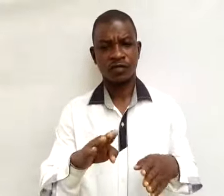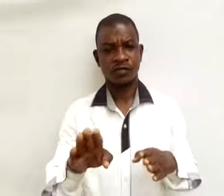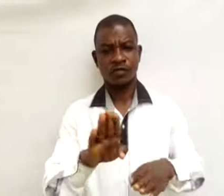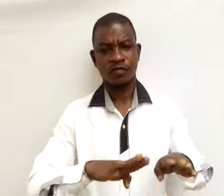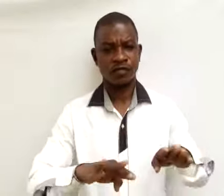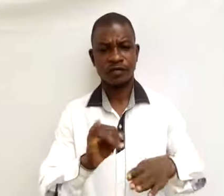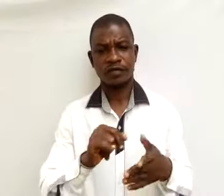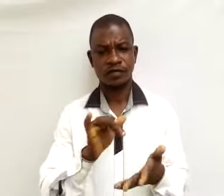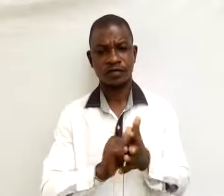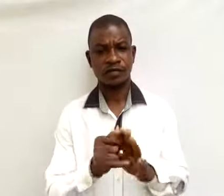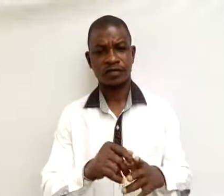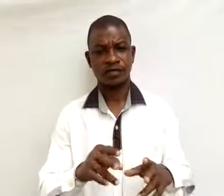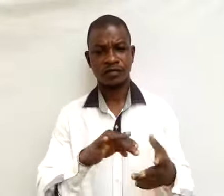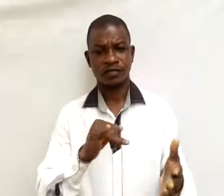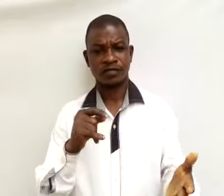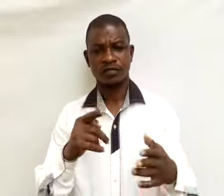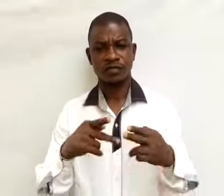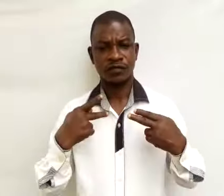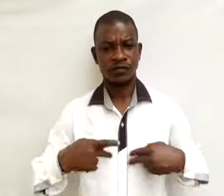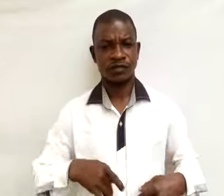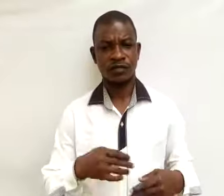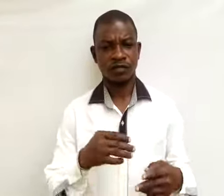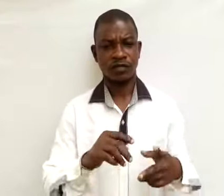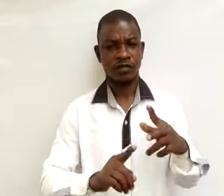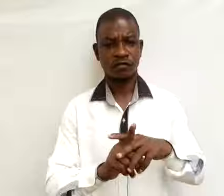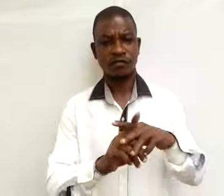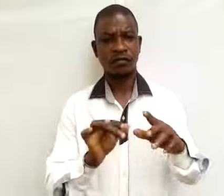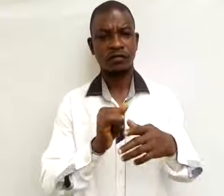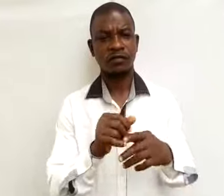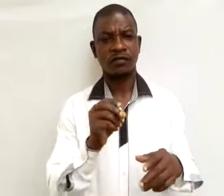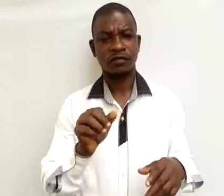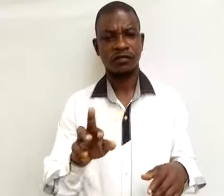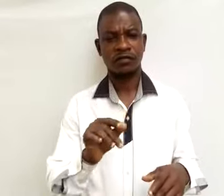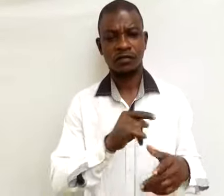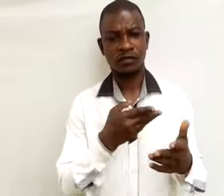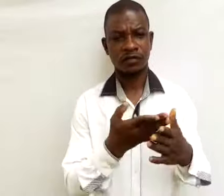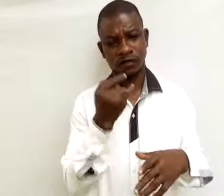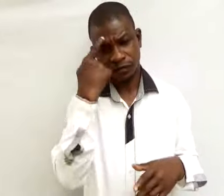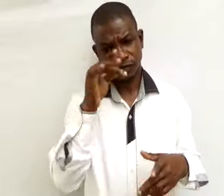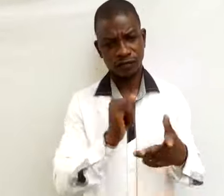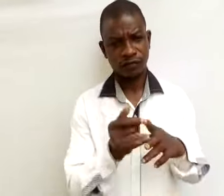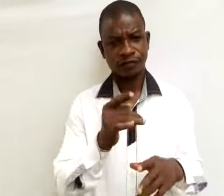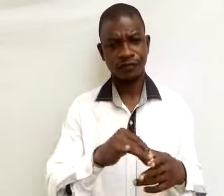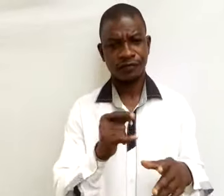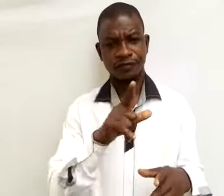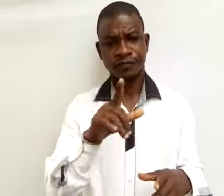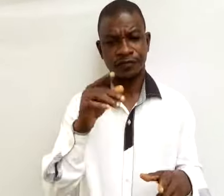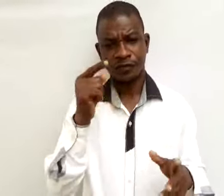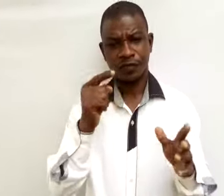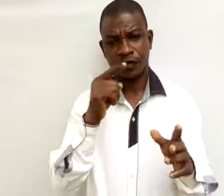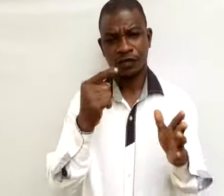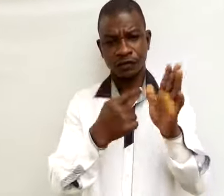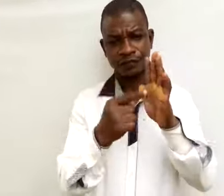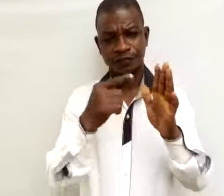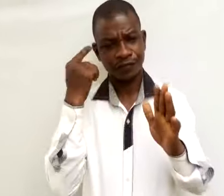physical appearance of organisms. Therefore, the differences noticeable in the physical appearance